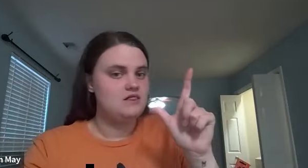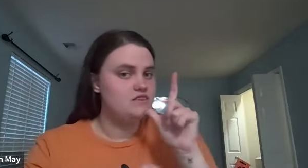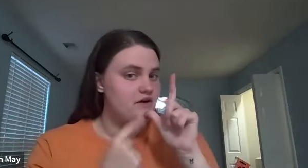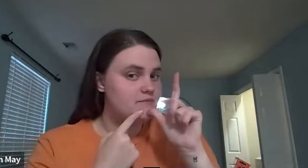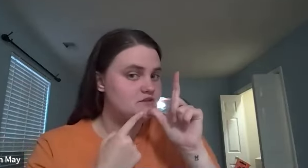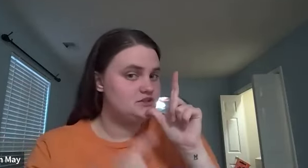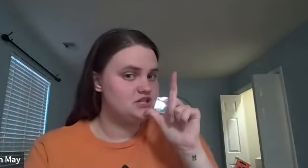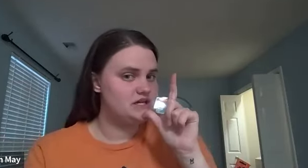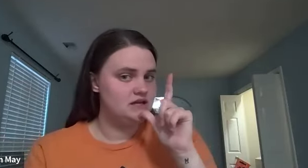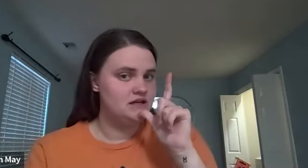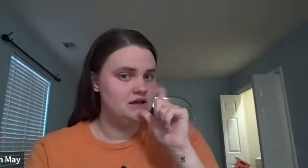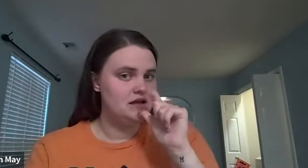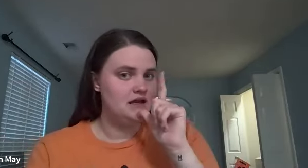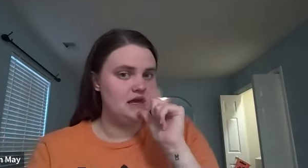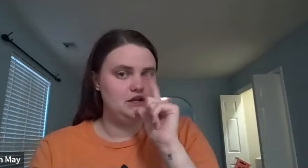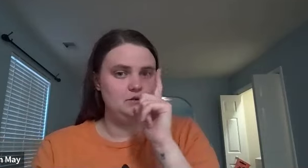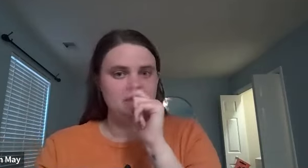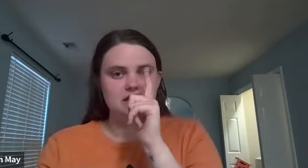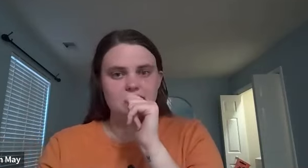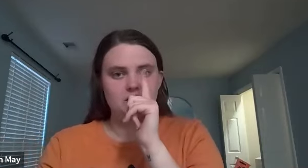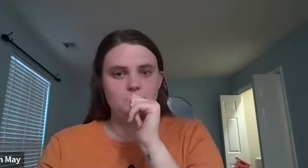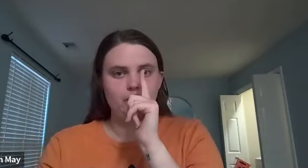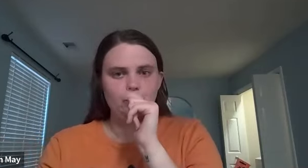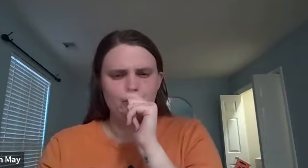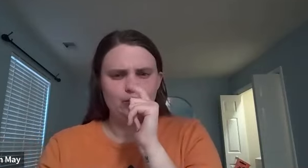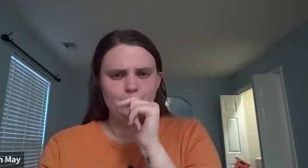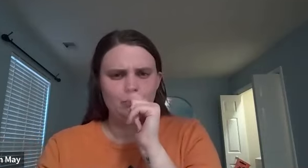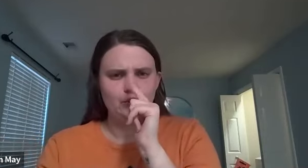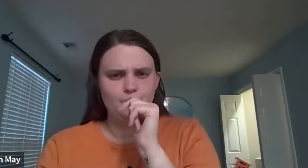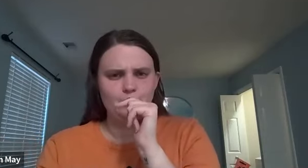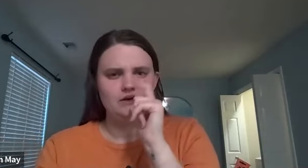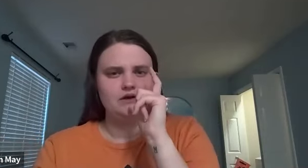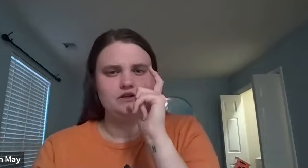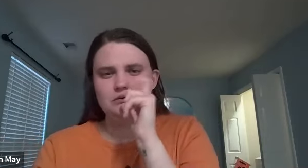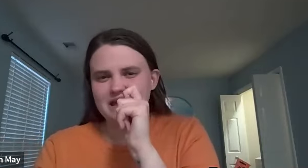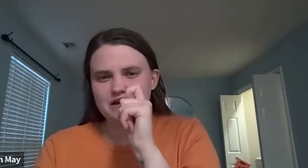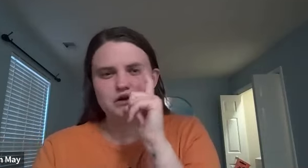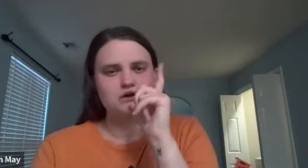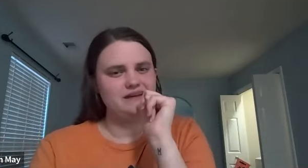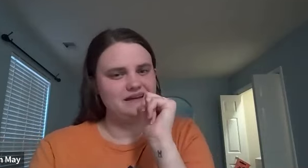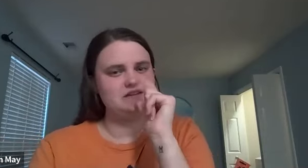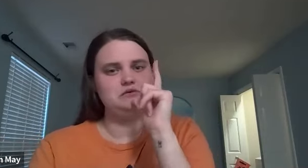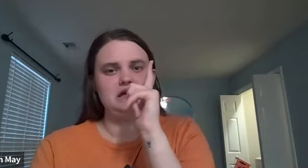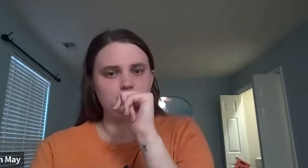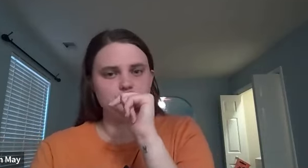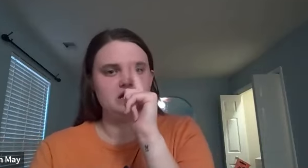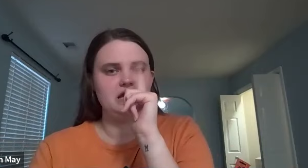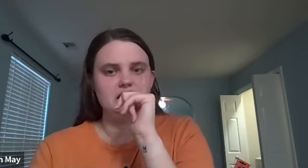Thumbs on your chin, and you bend down who. You can curve it, you can go straight.